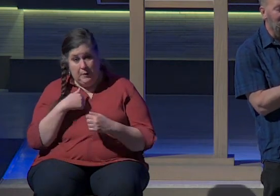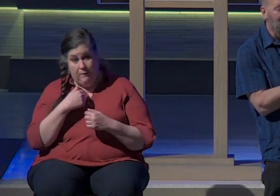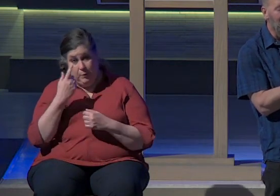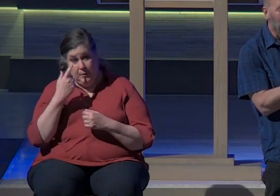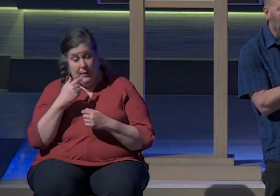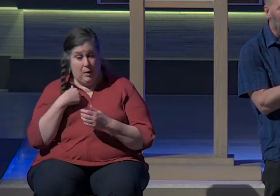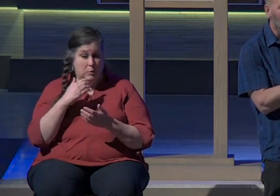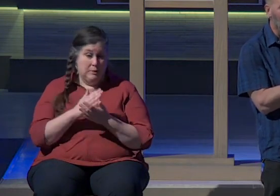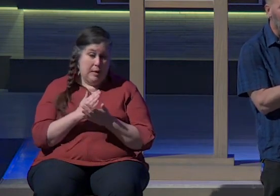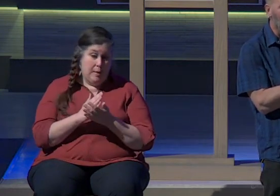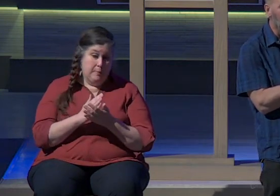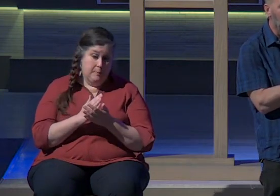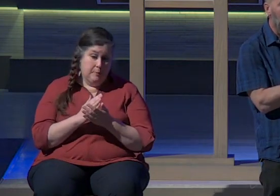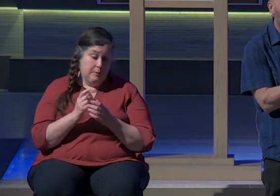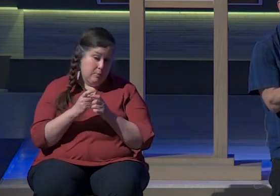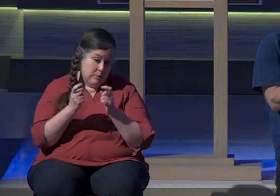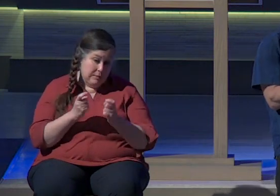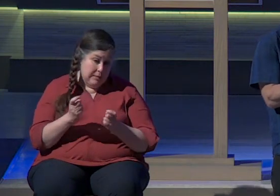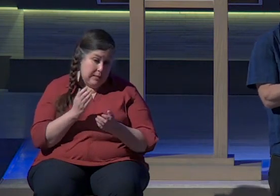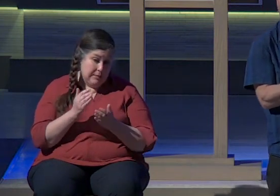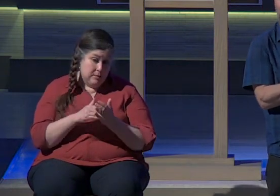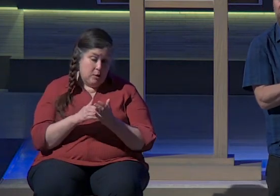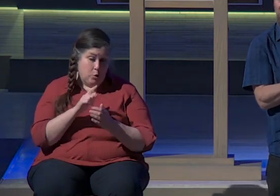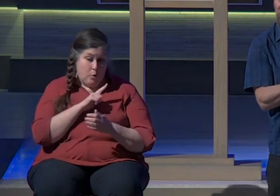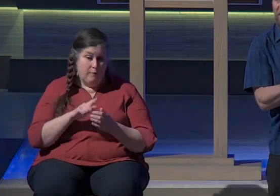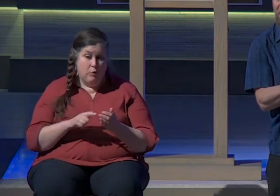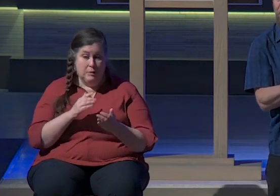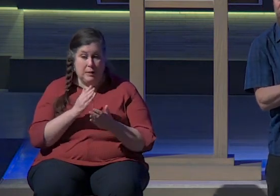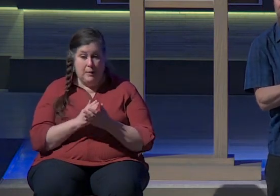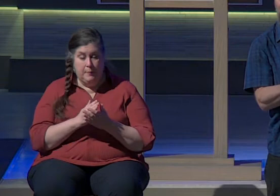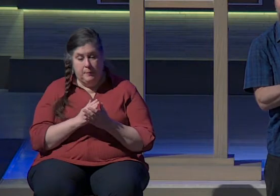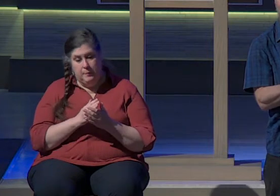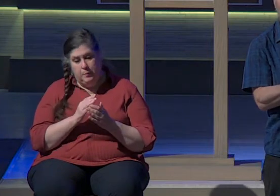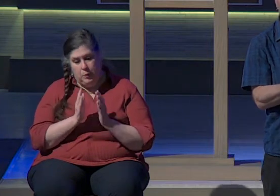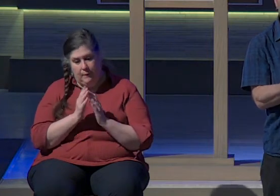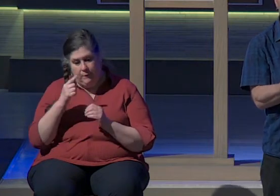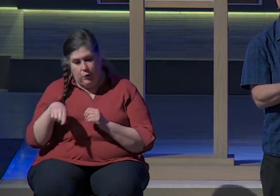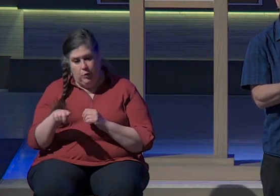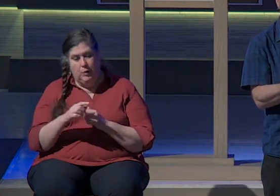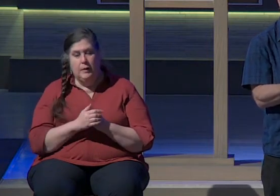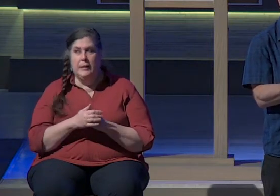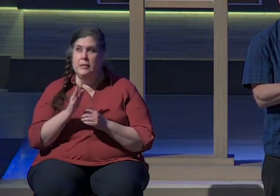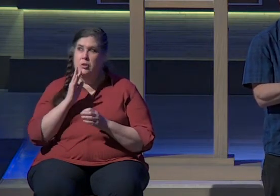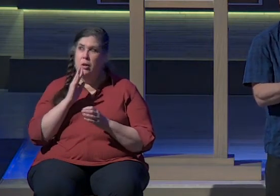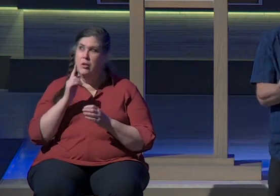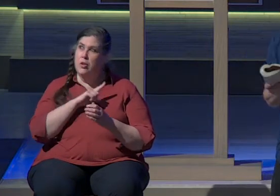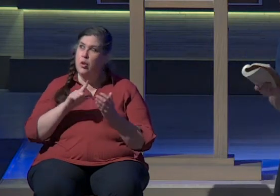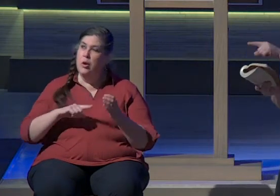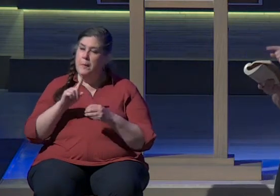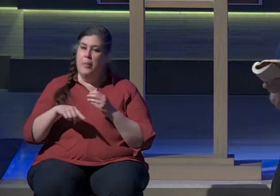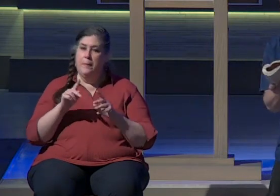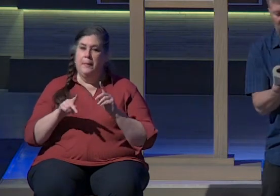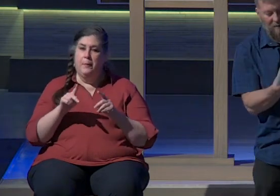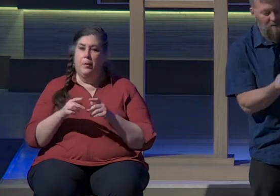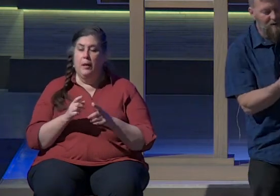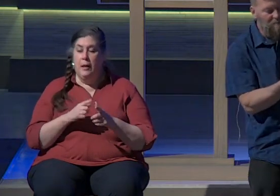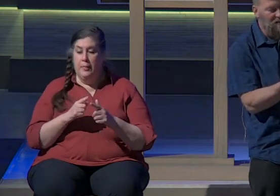by ceasing to pray for you." That's Samuel's relationship to the Lord, talking to the Lord about the people, but then to the